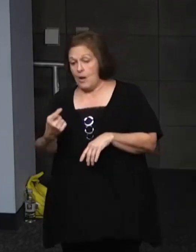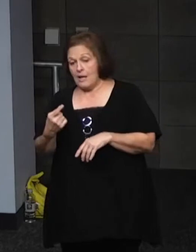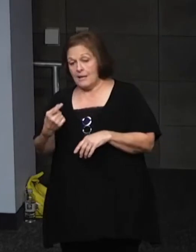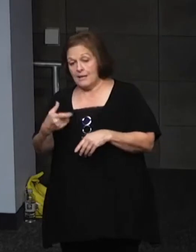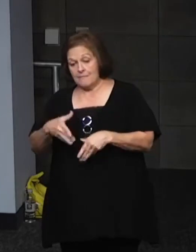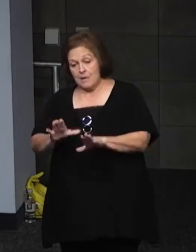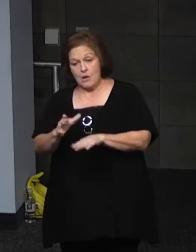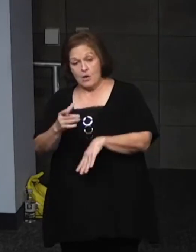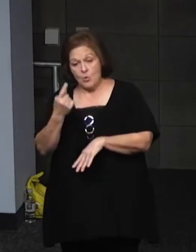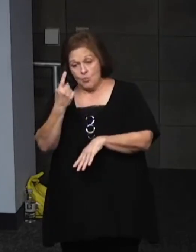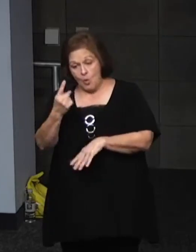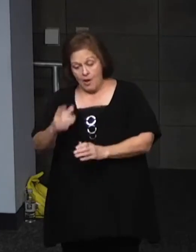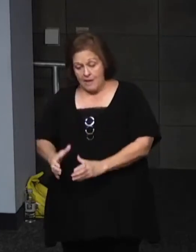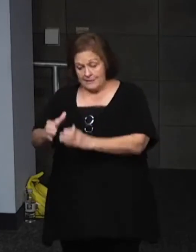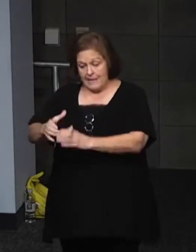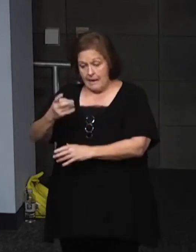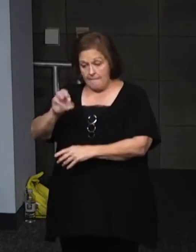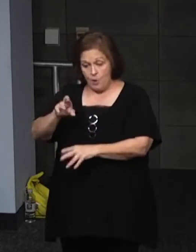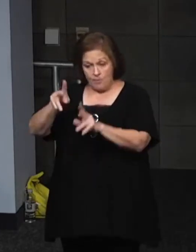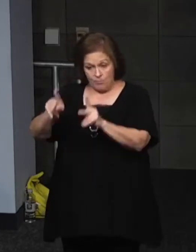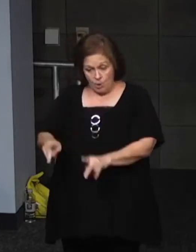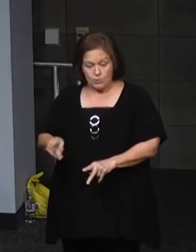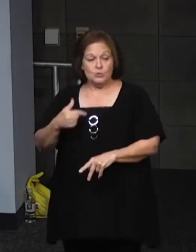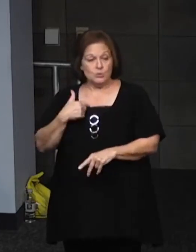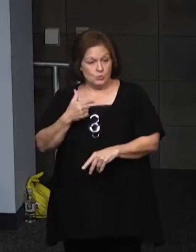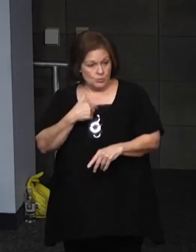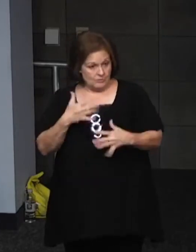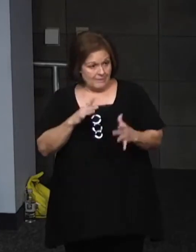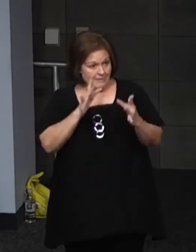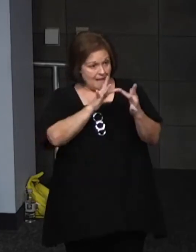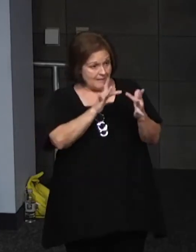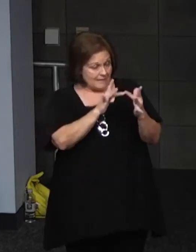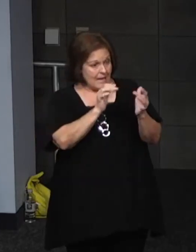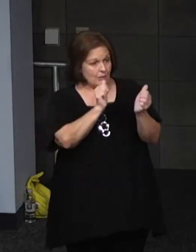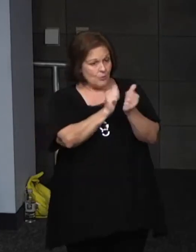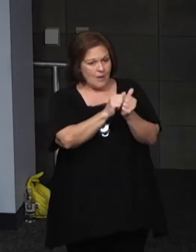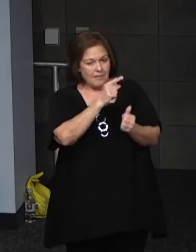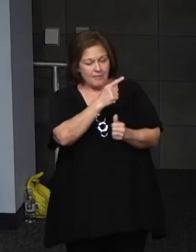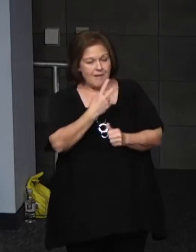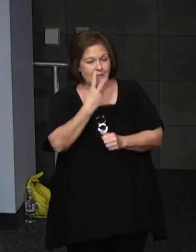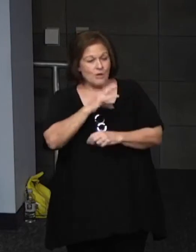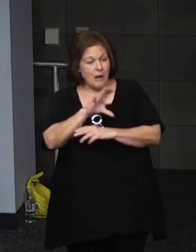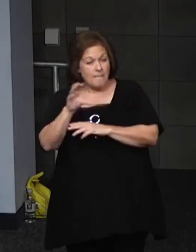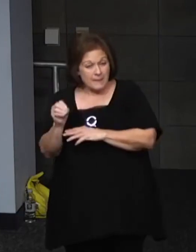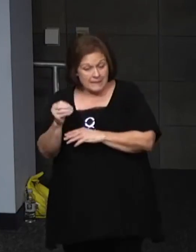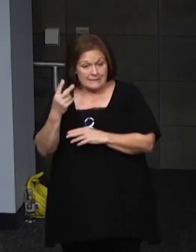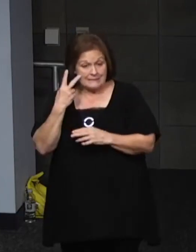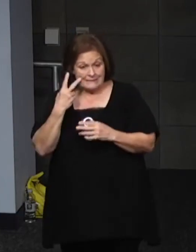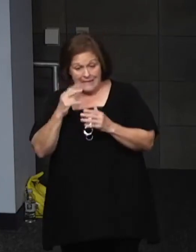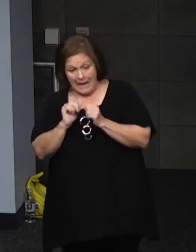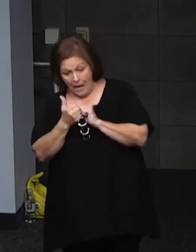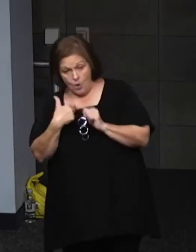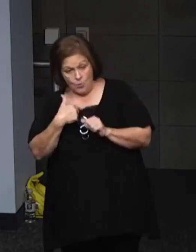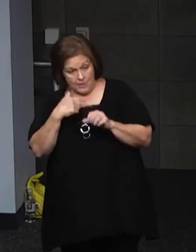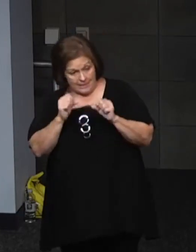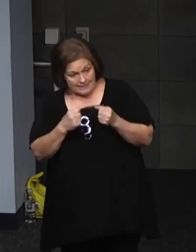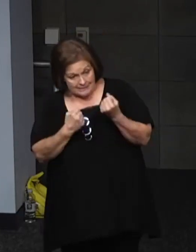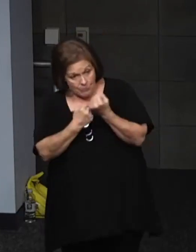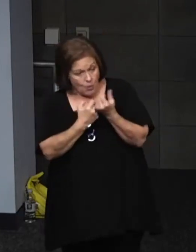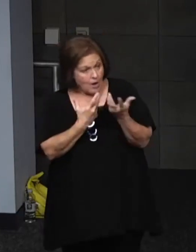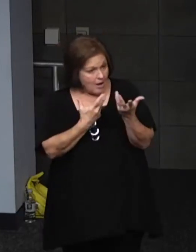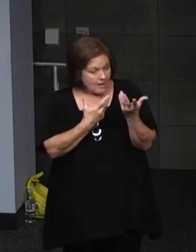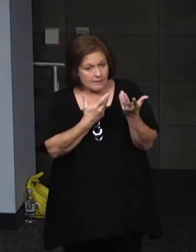per person today. We have been in contact with a number of our oxygen providers to find out how we can better support them and